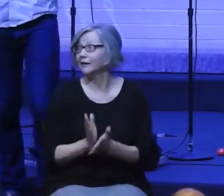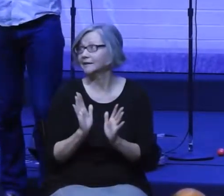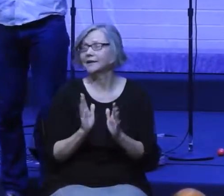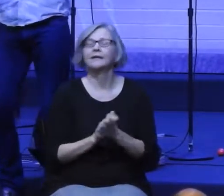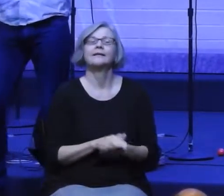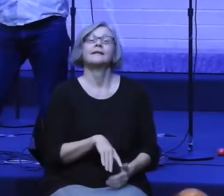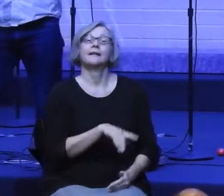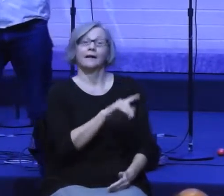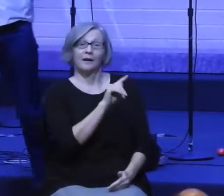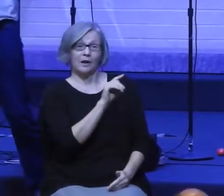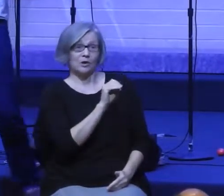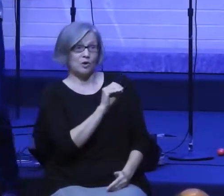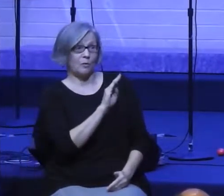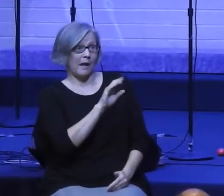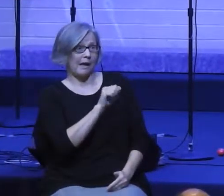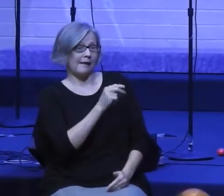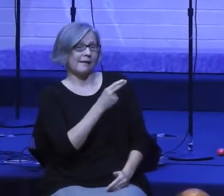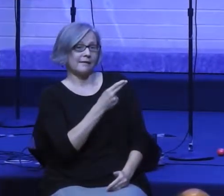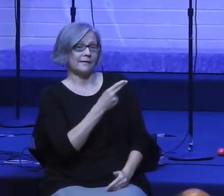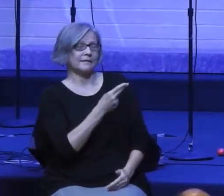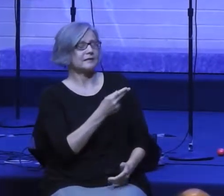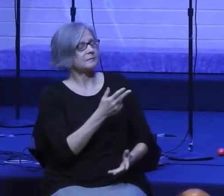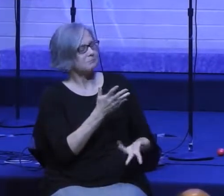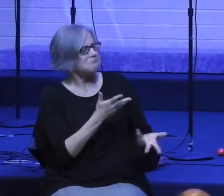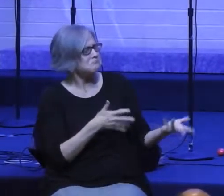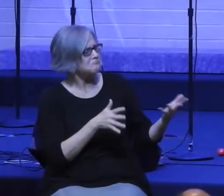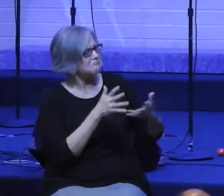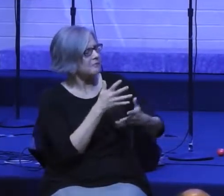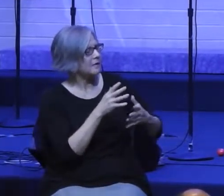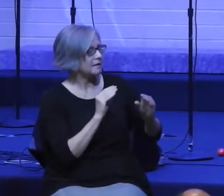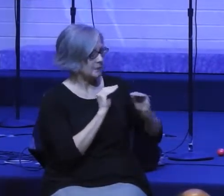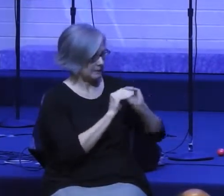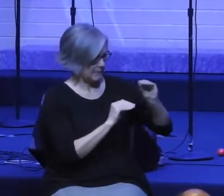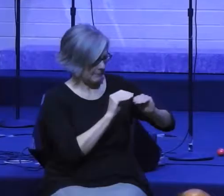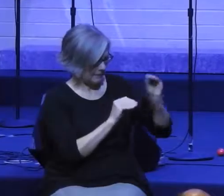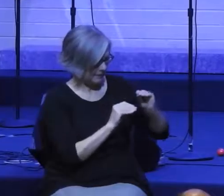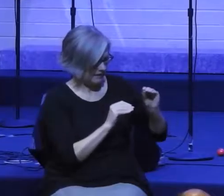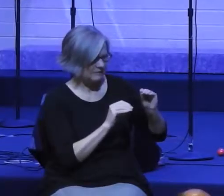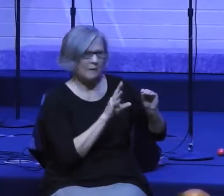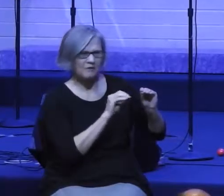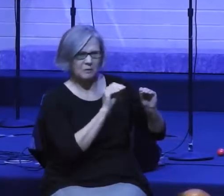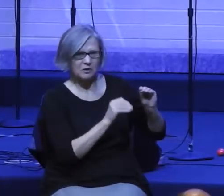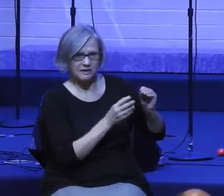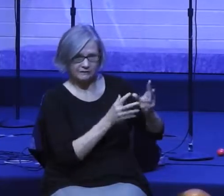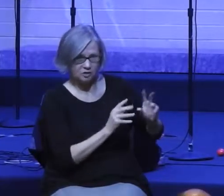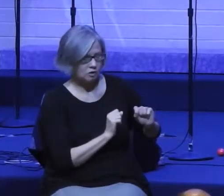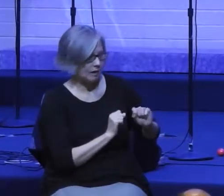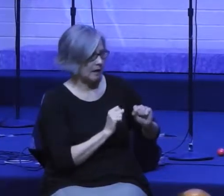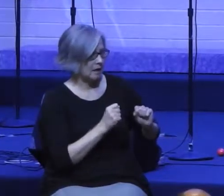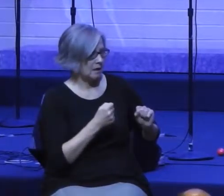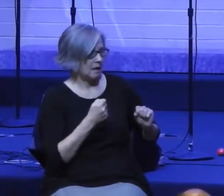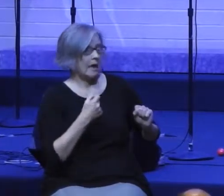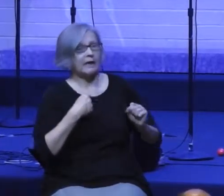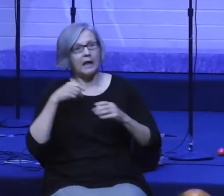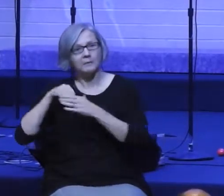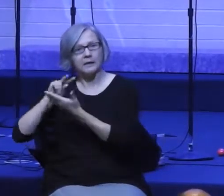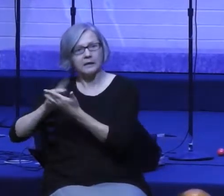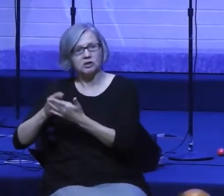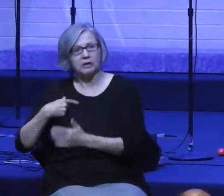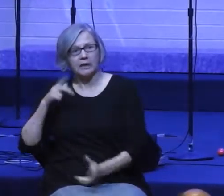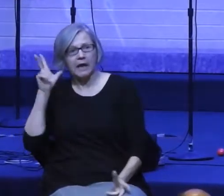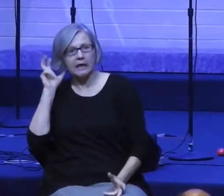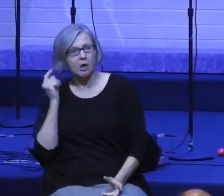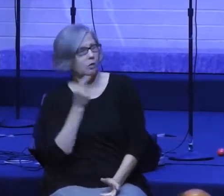Now Tobiah is maybe halfway through building this thing, and I'm in the kitchen just on the other half of the room, and suddenly I hear him just